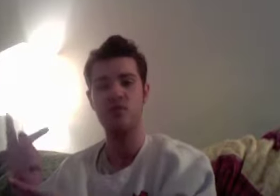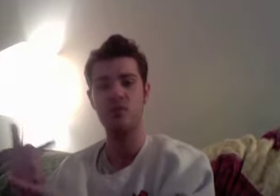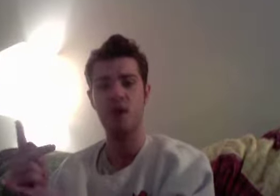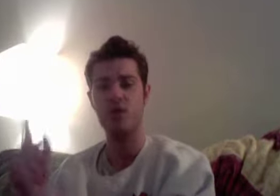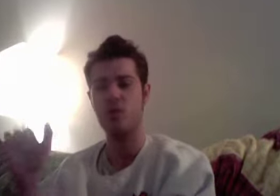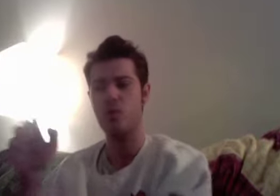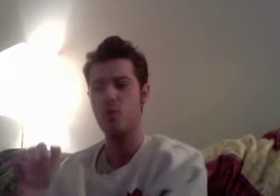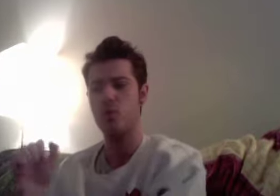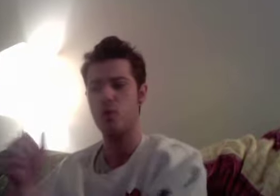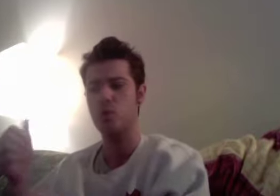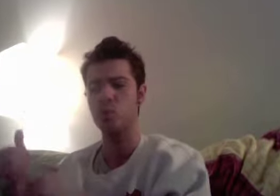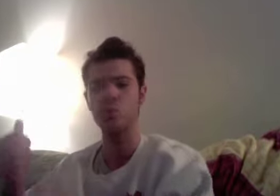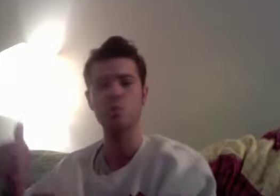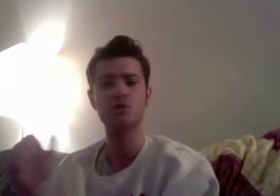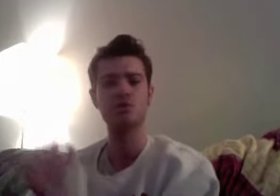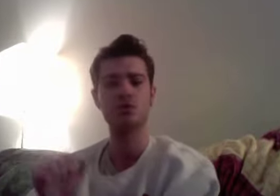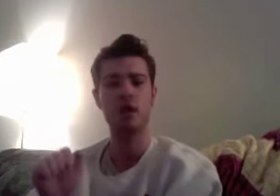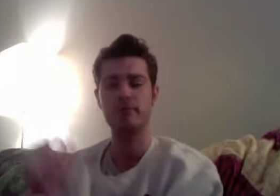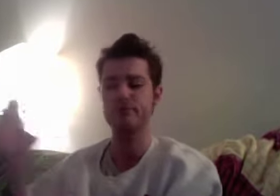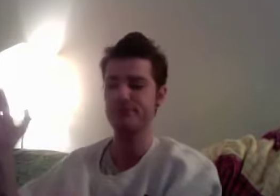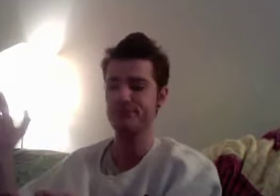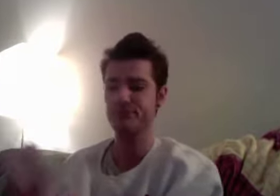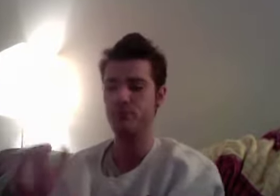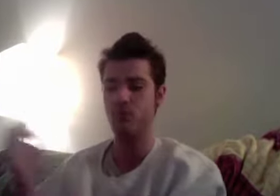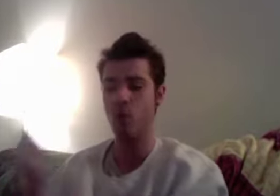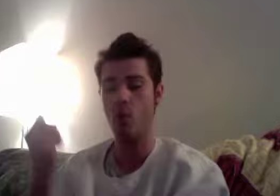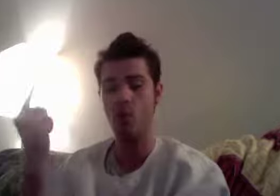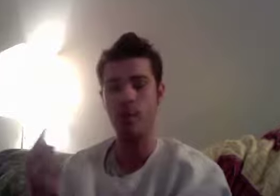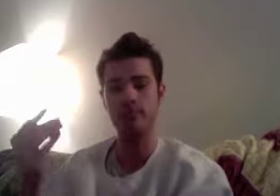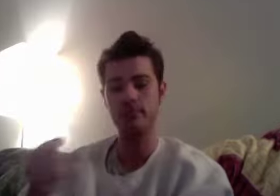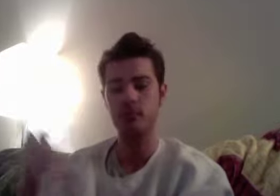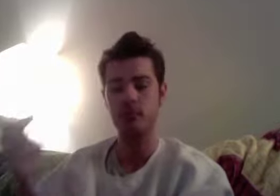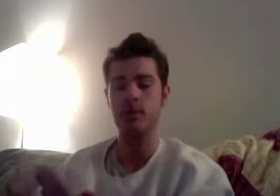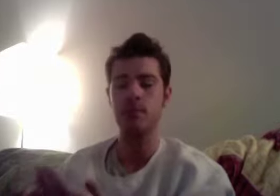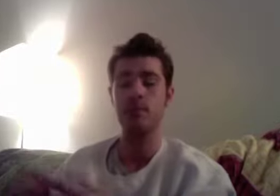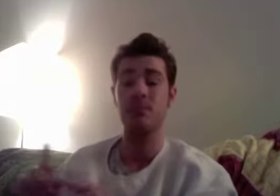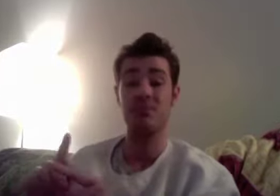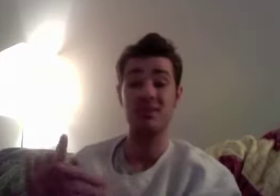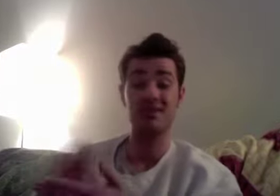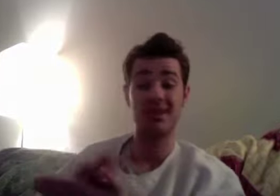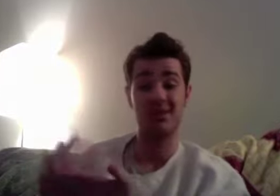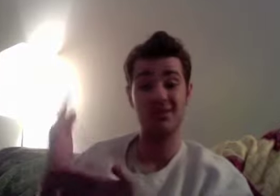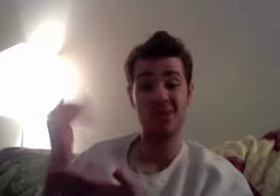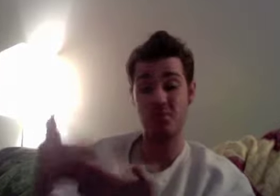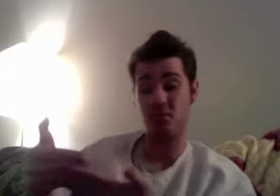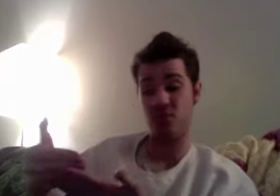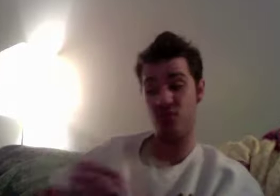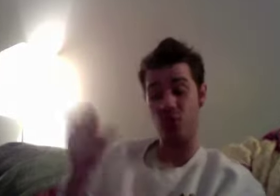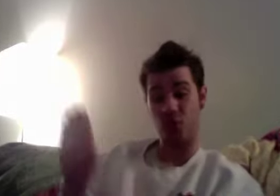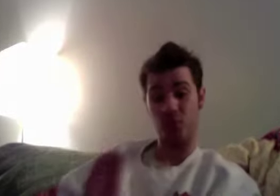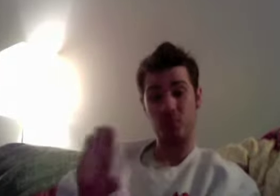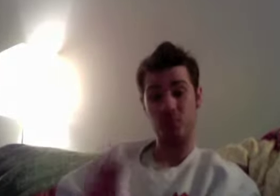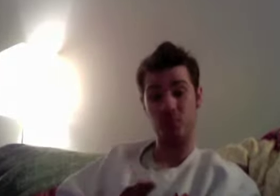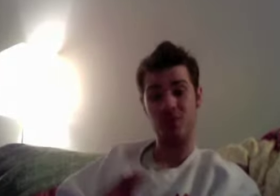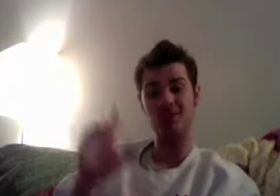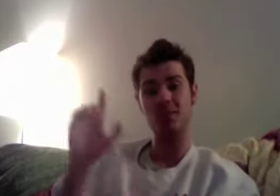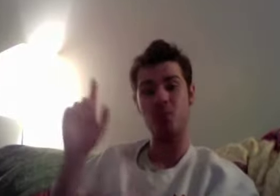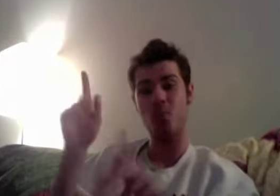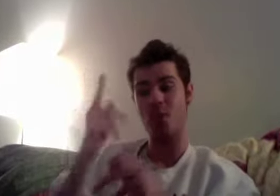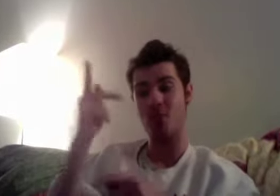now in computers that in the days before computers that actually all had to be figured by hand. You can imagine how much time that would have taken for